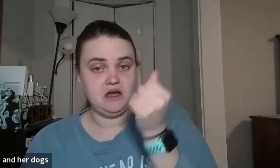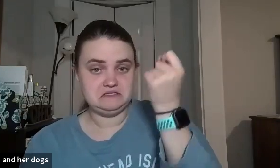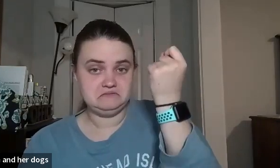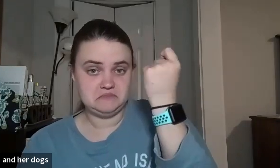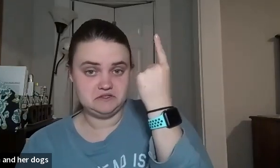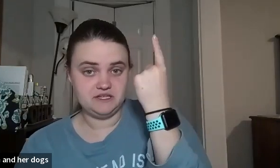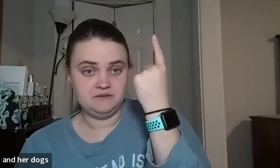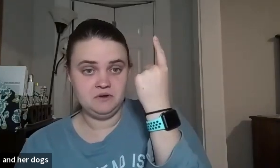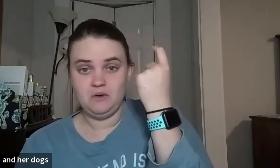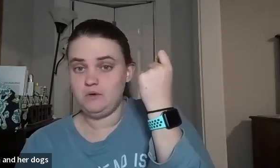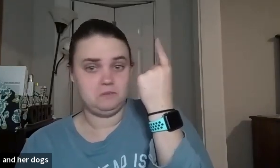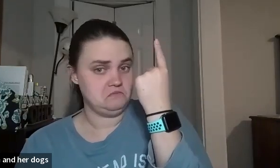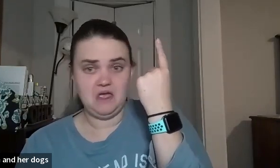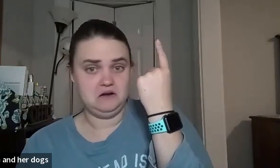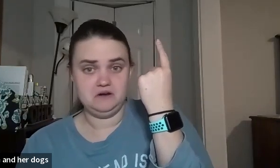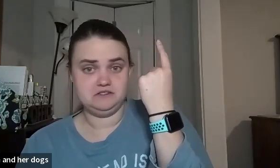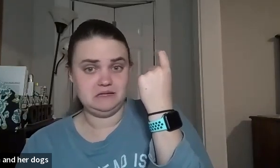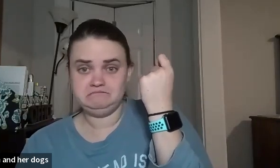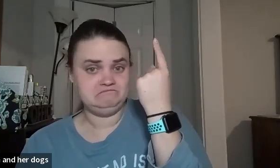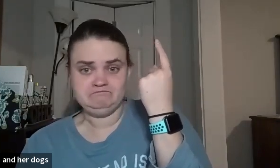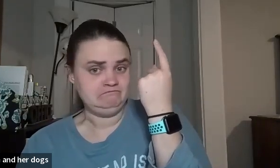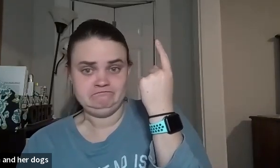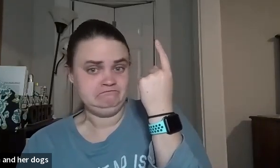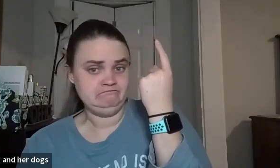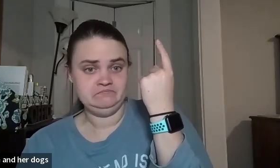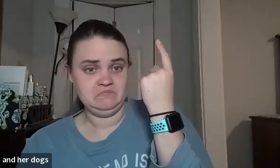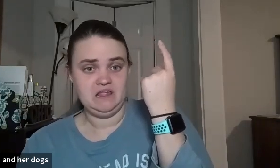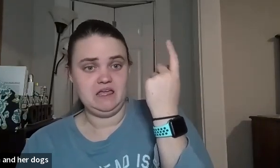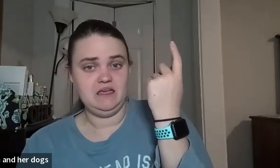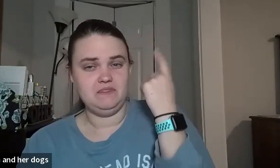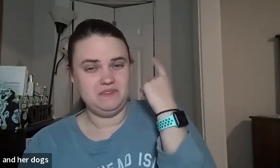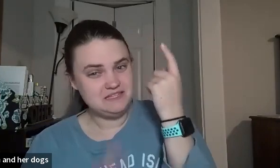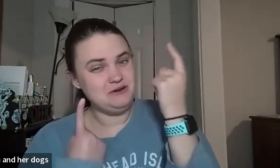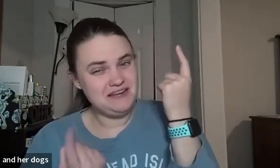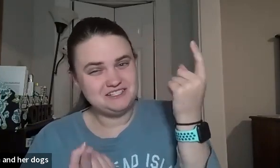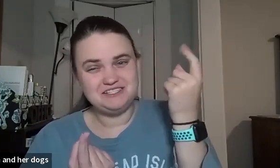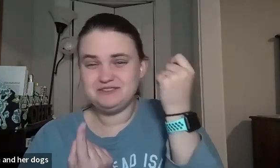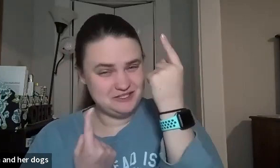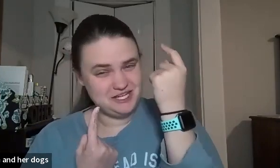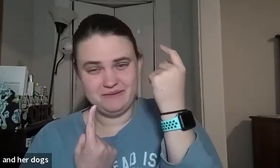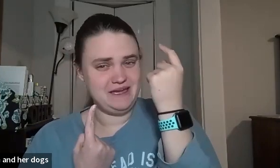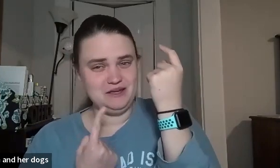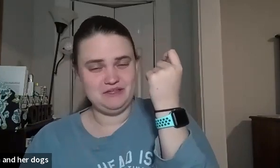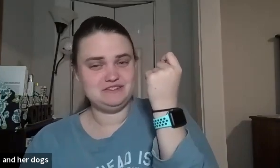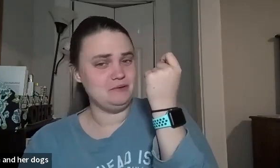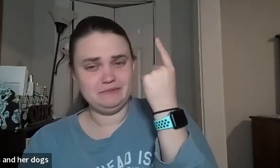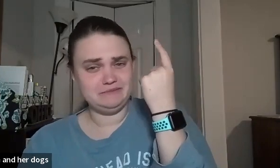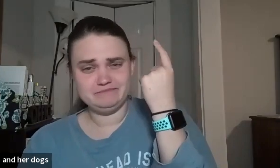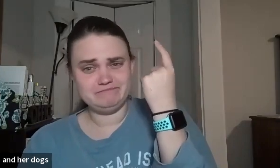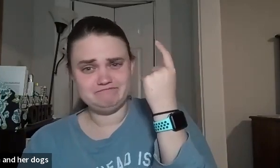not understand, or I don't understand. And this one I actually do the shake my head no with. So